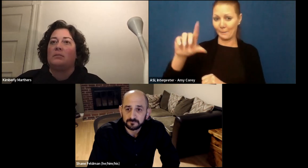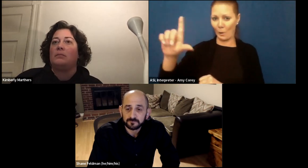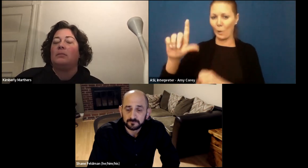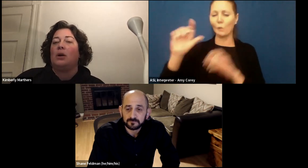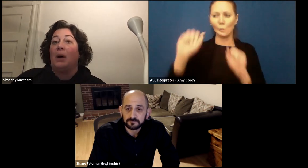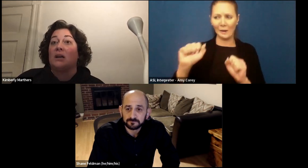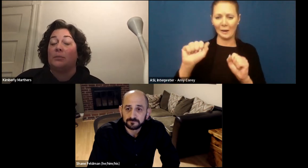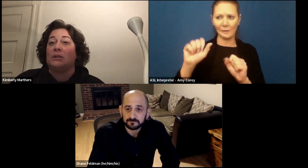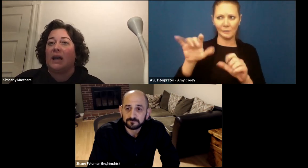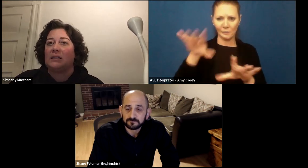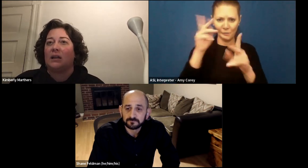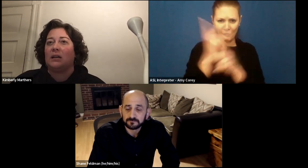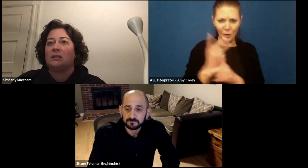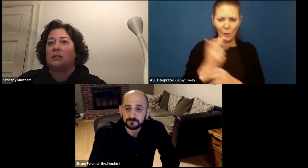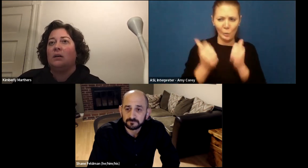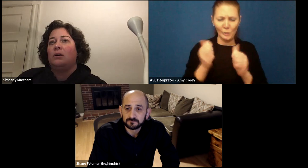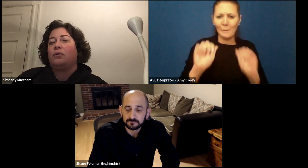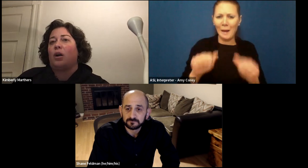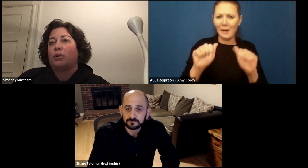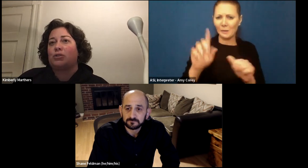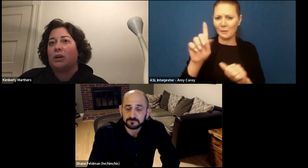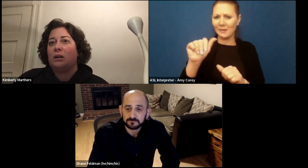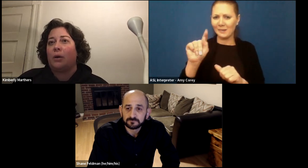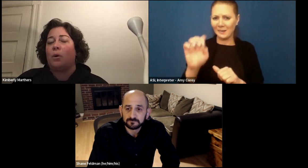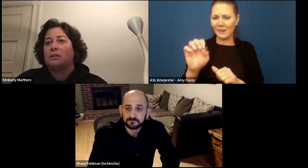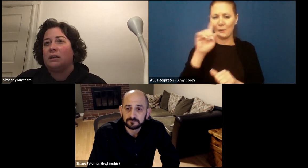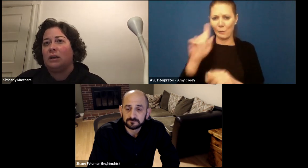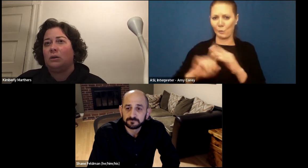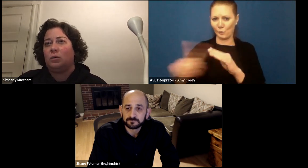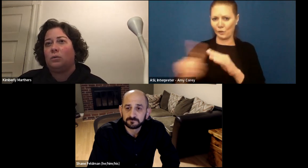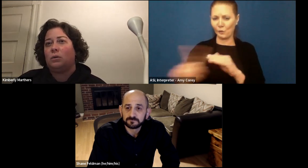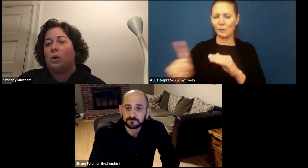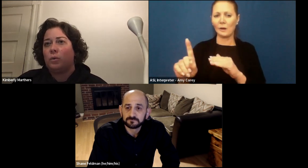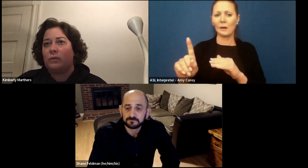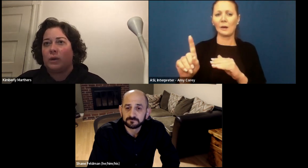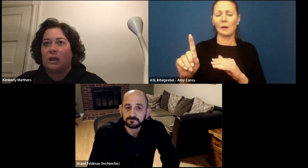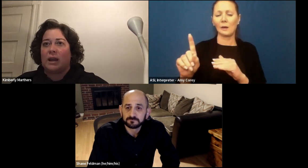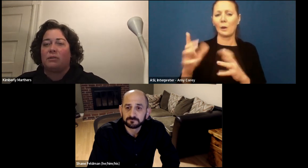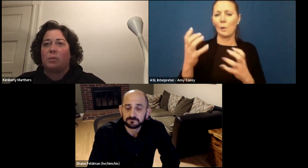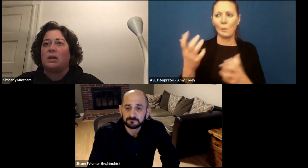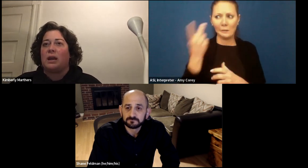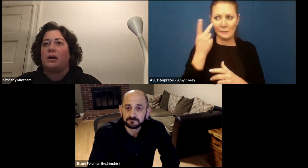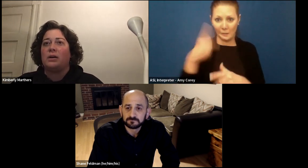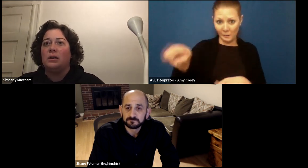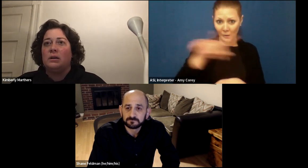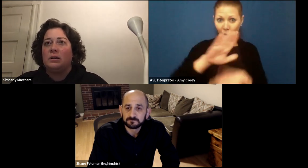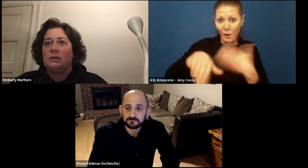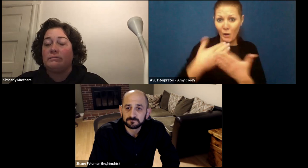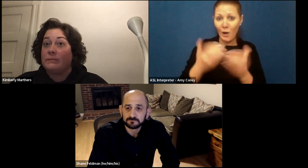some, possible dates at least for our retreat. I want to see, if we can get everybody